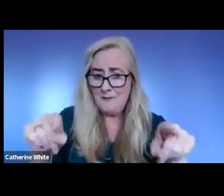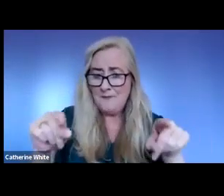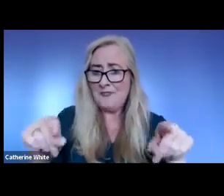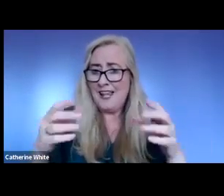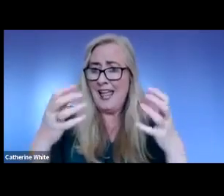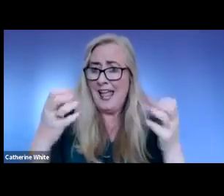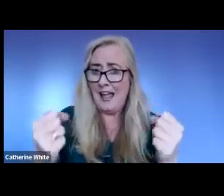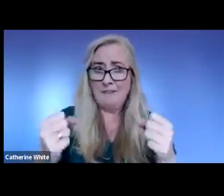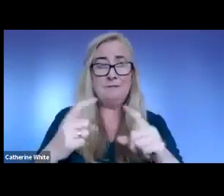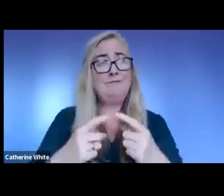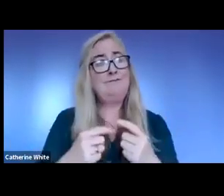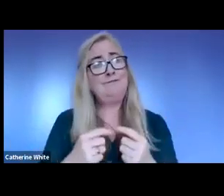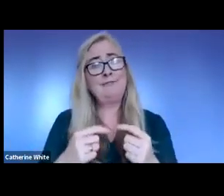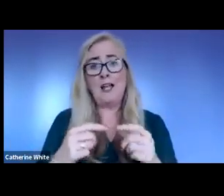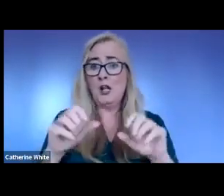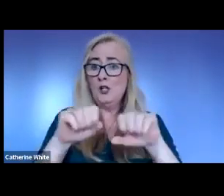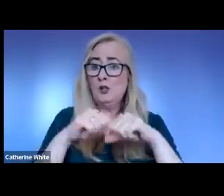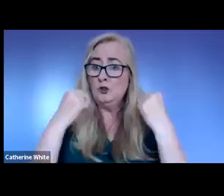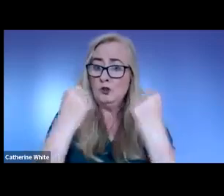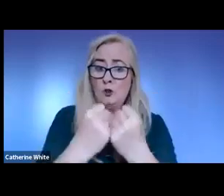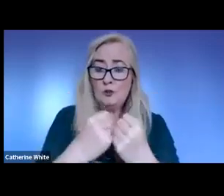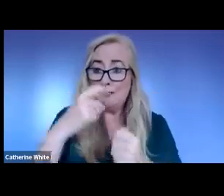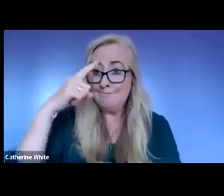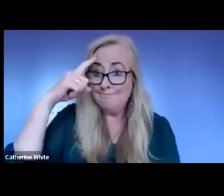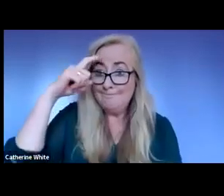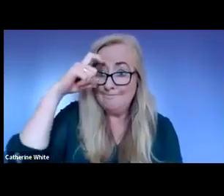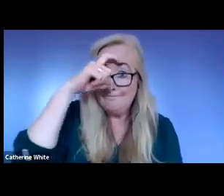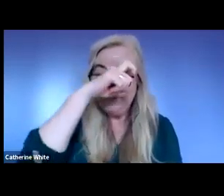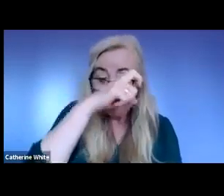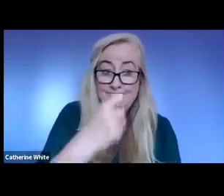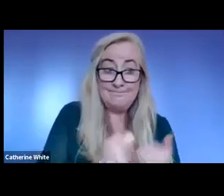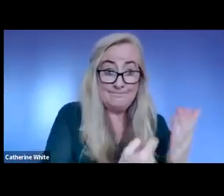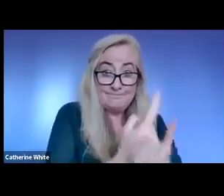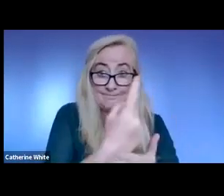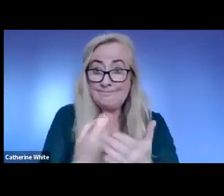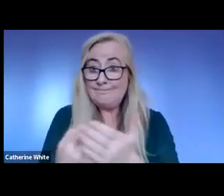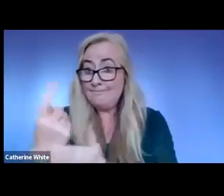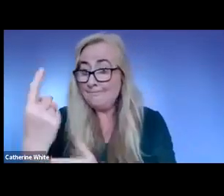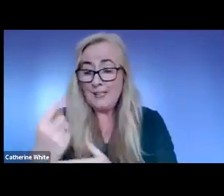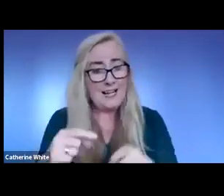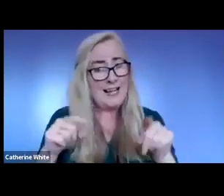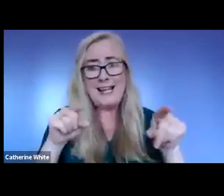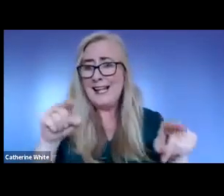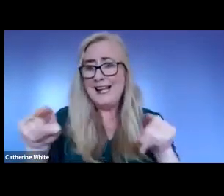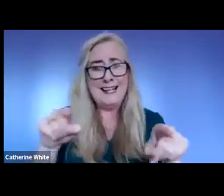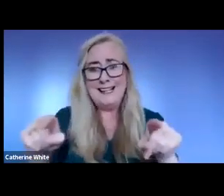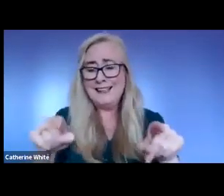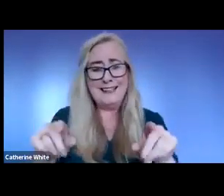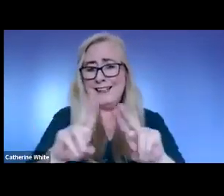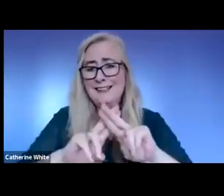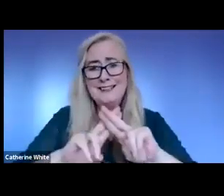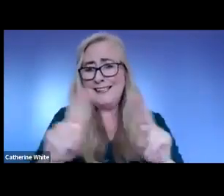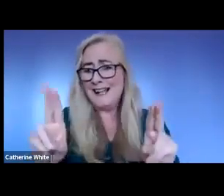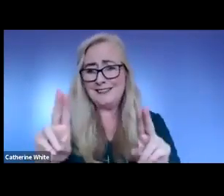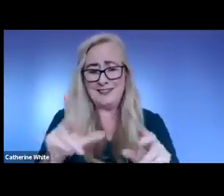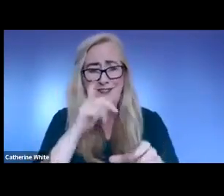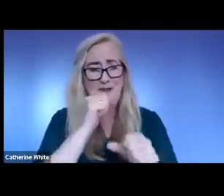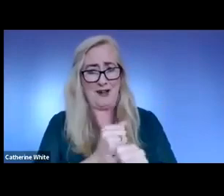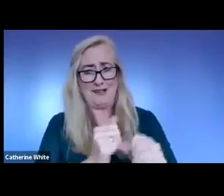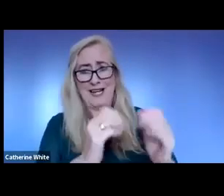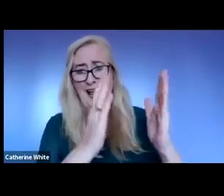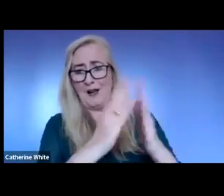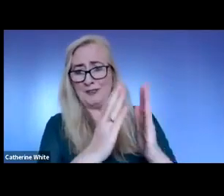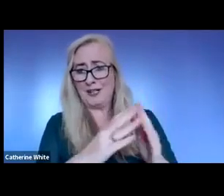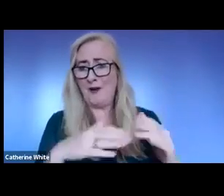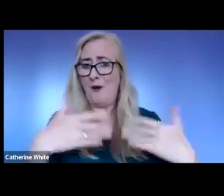whole level of social difficulties that come with them. That is not the product of housing or those